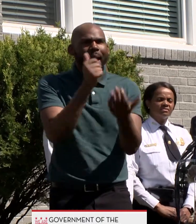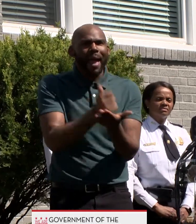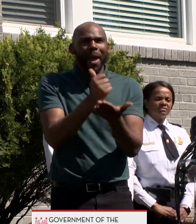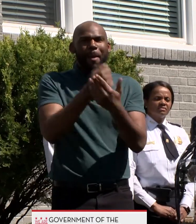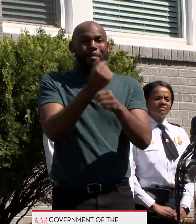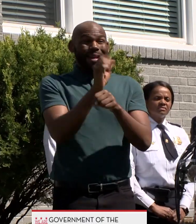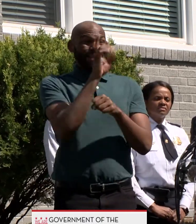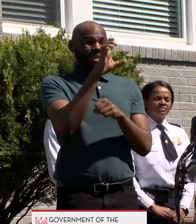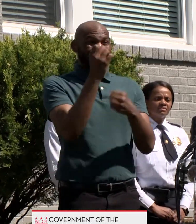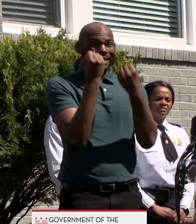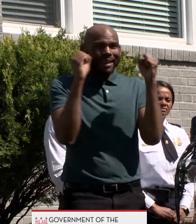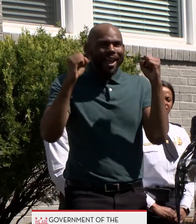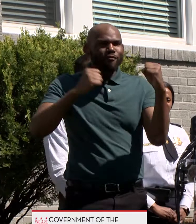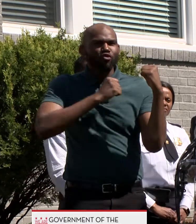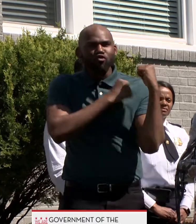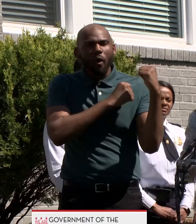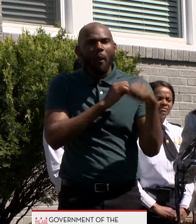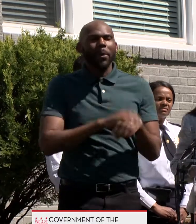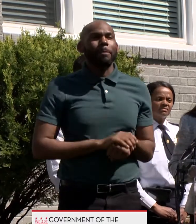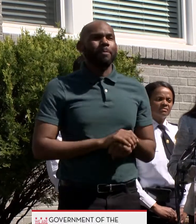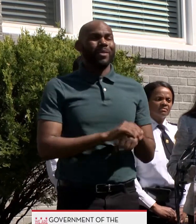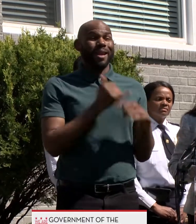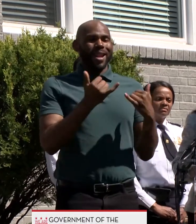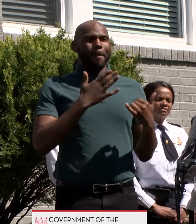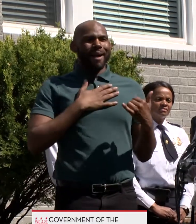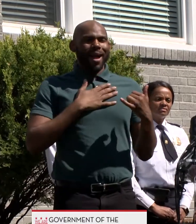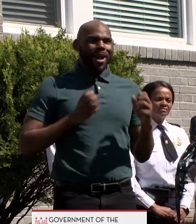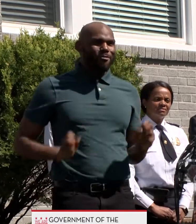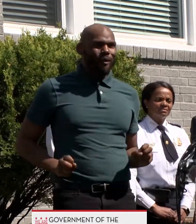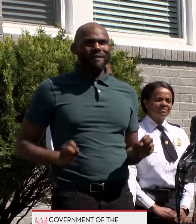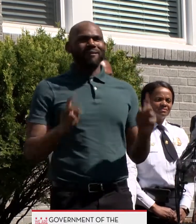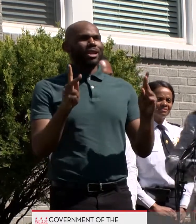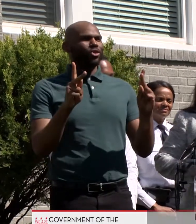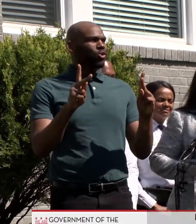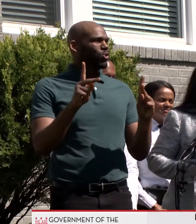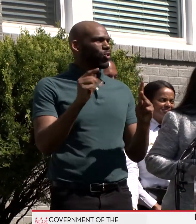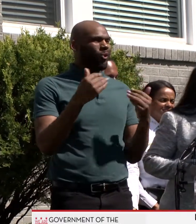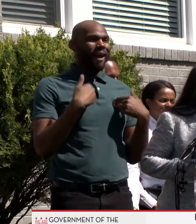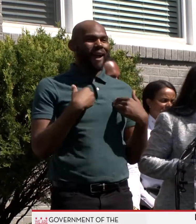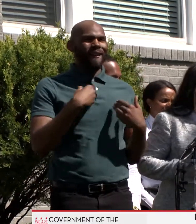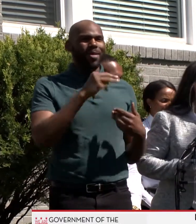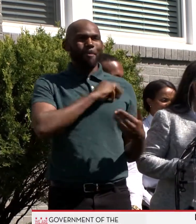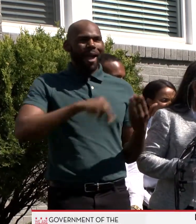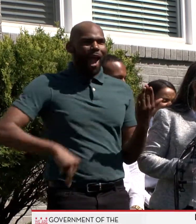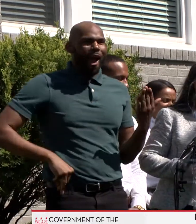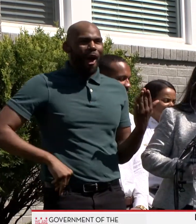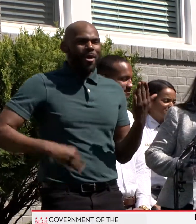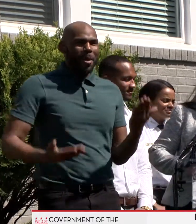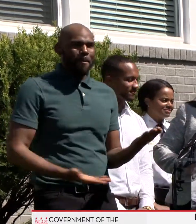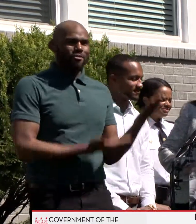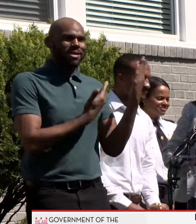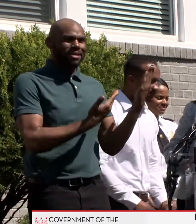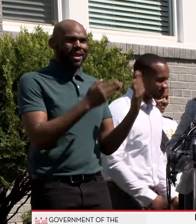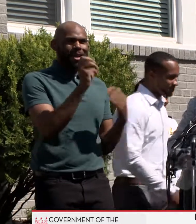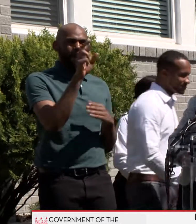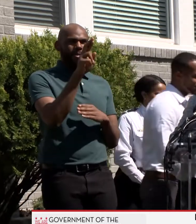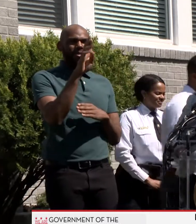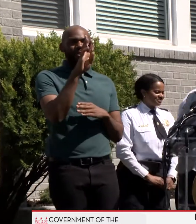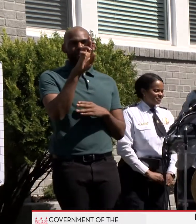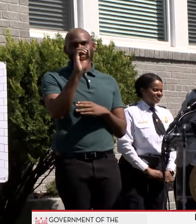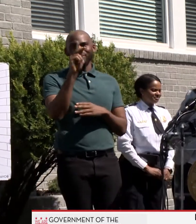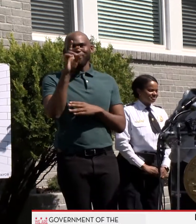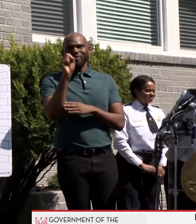make DC safer and stronger. And so now it's my privilege to have the mayor present to Mr. Brooks, the recipient of